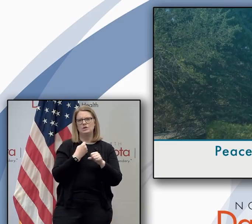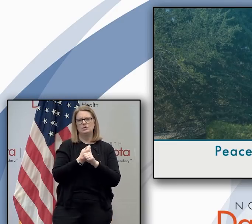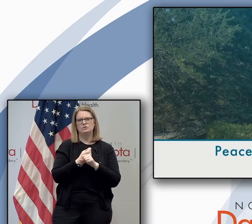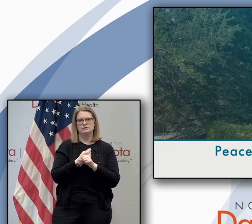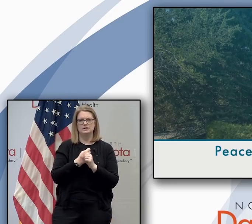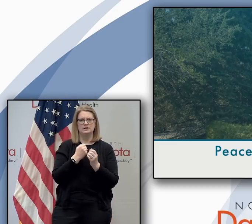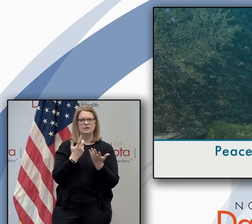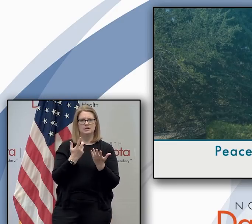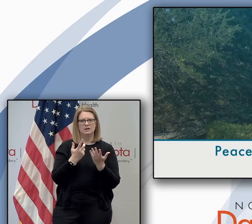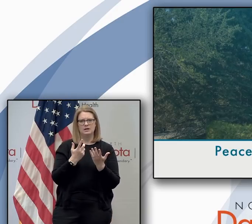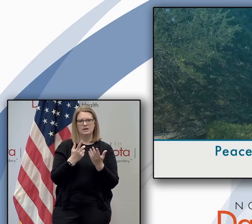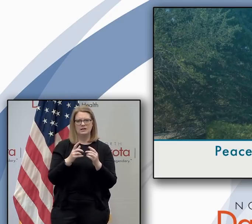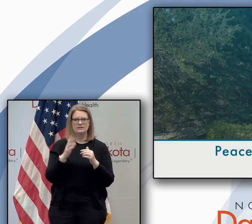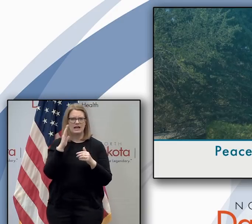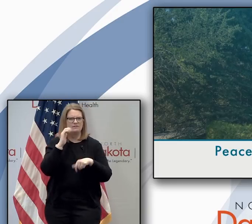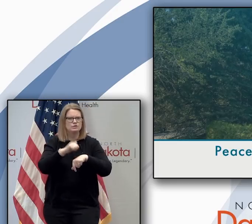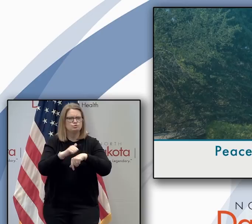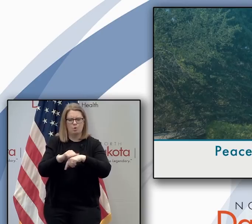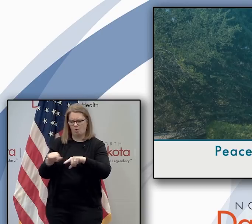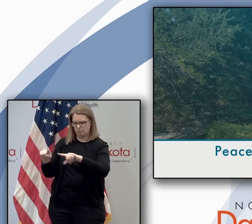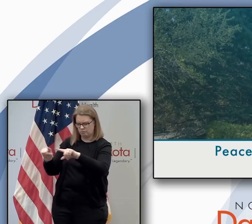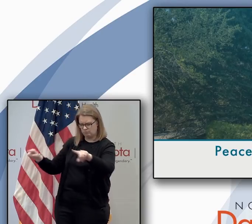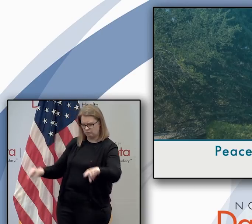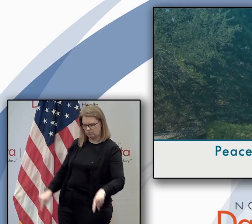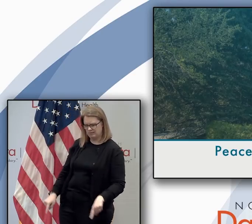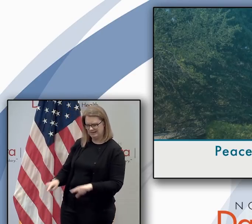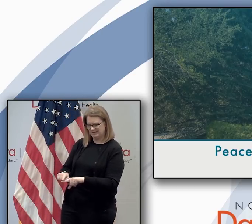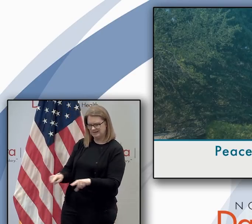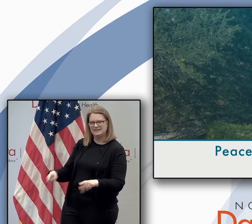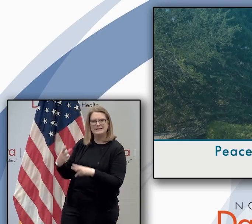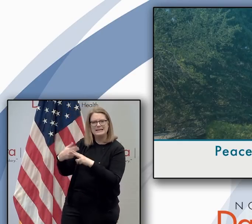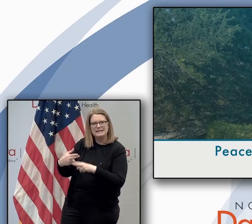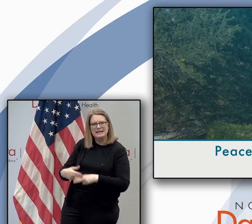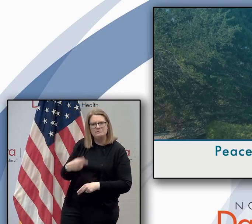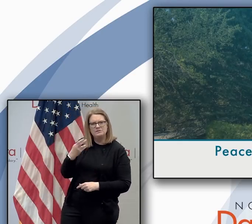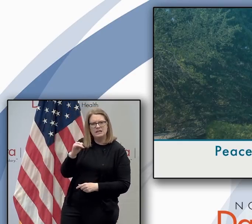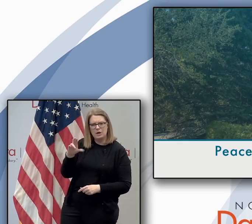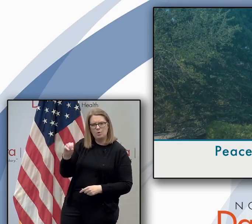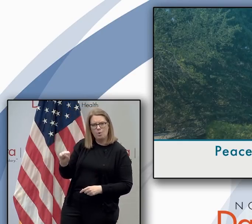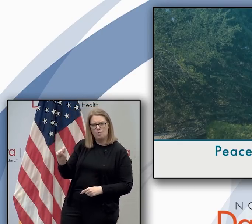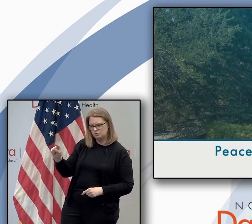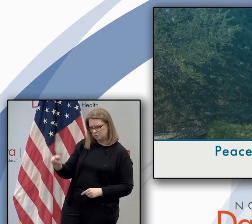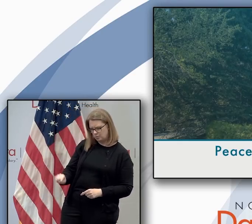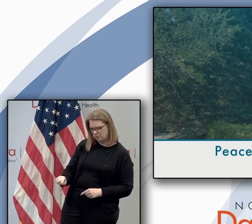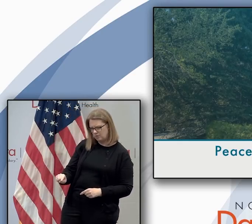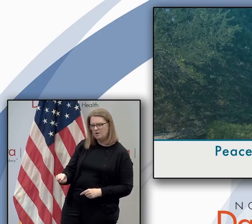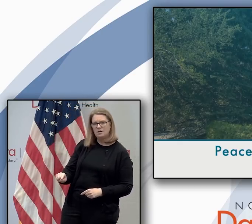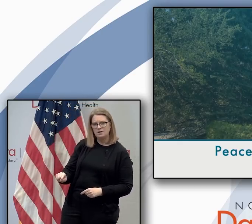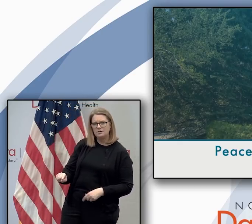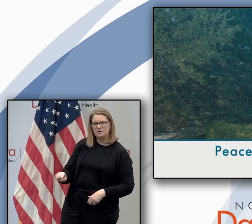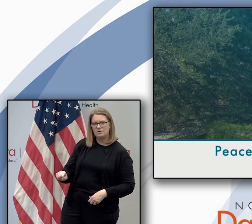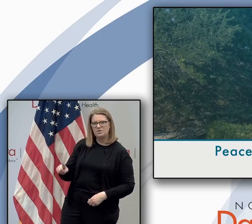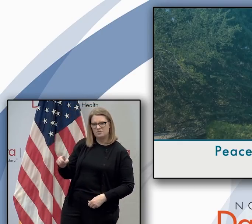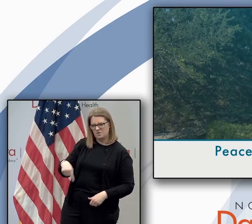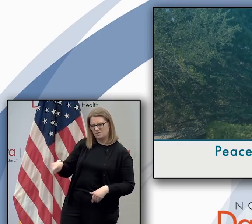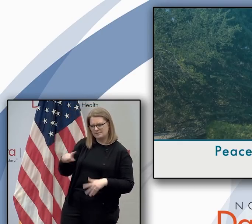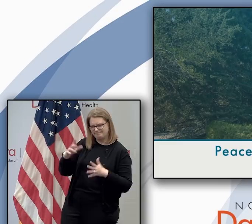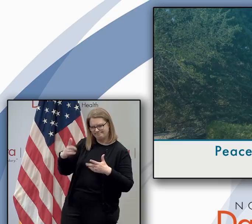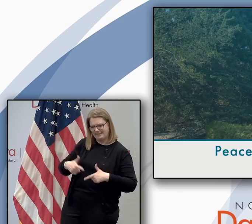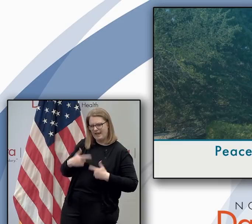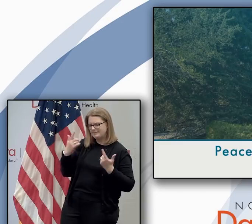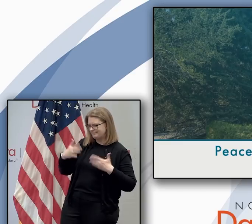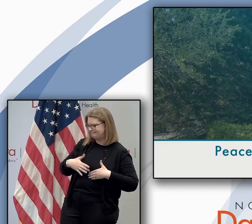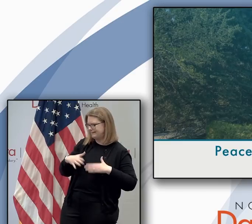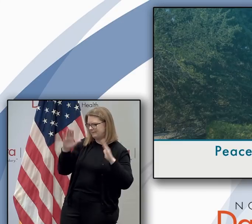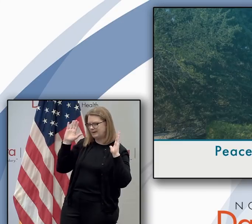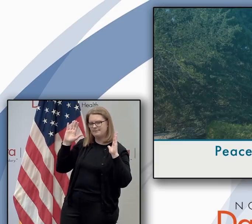listed there, engraved in stone, those heroes whose lives have been taken in the call of duty when they put themselves